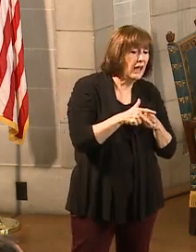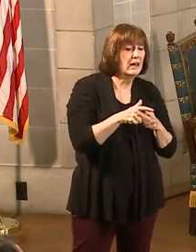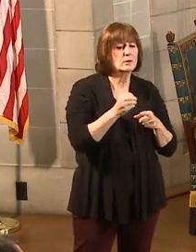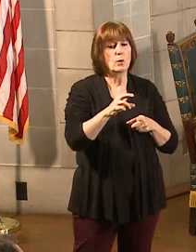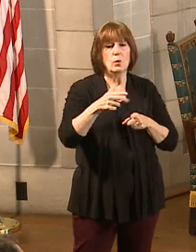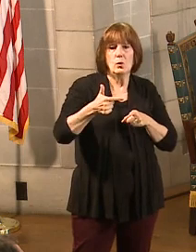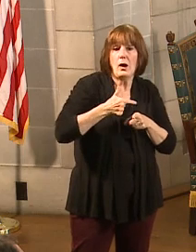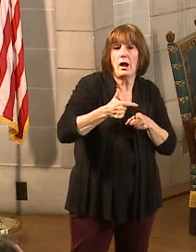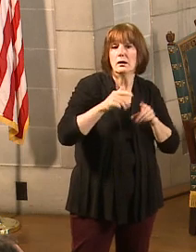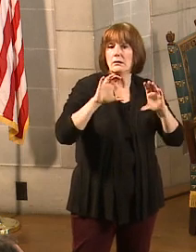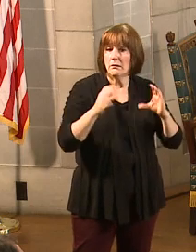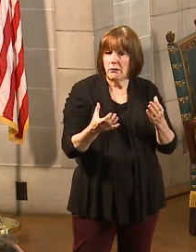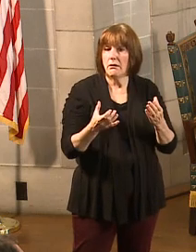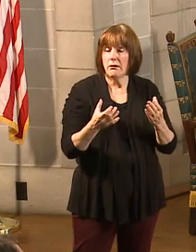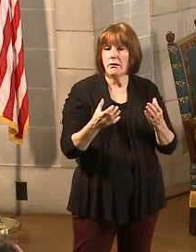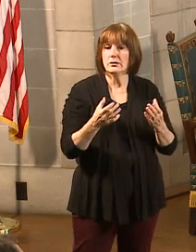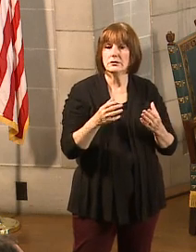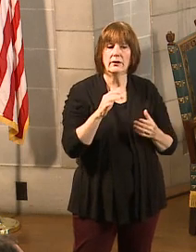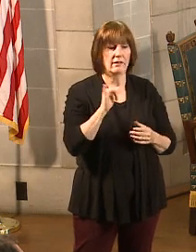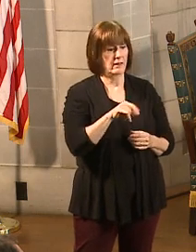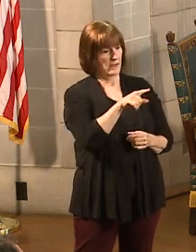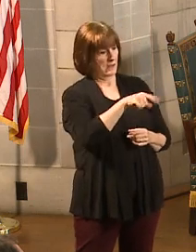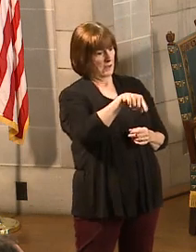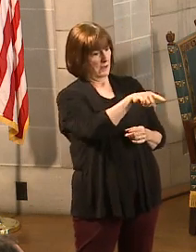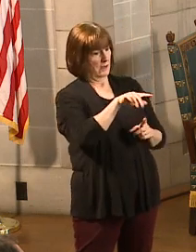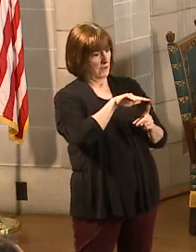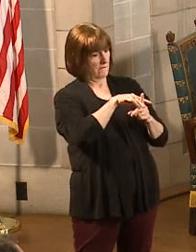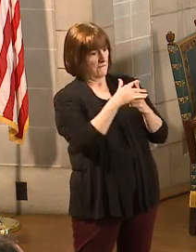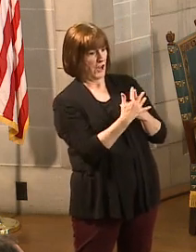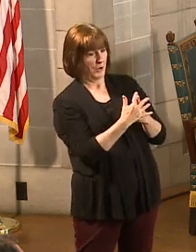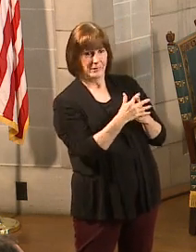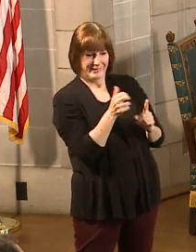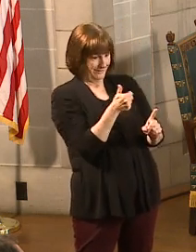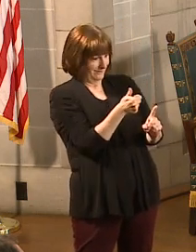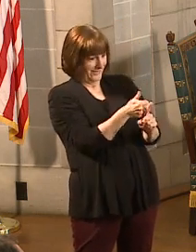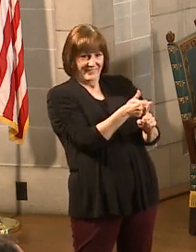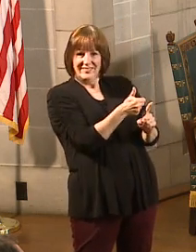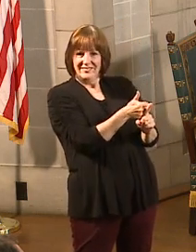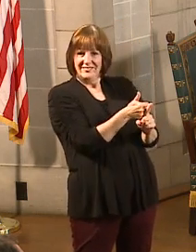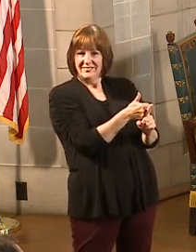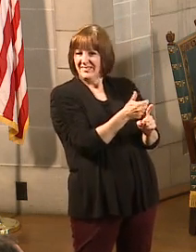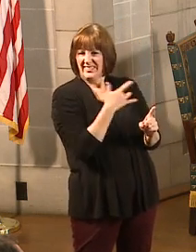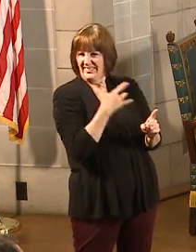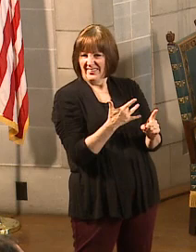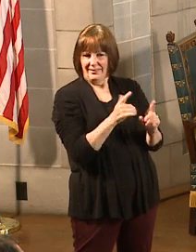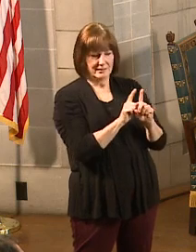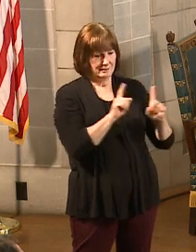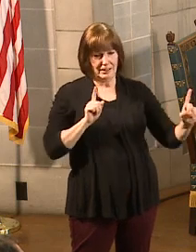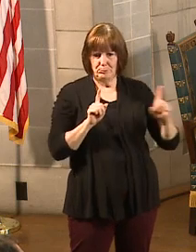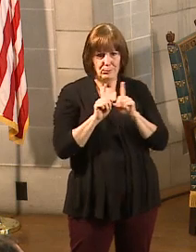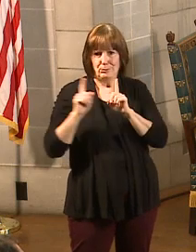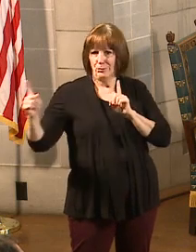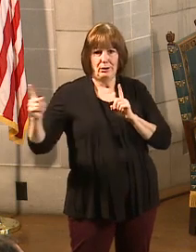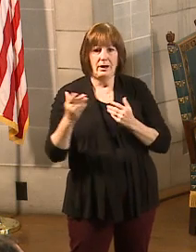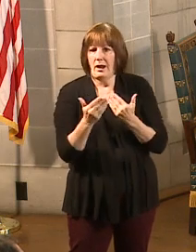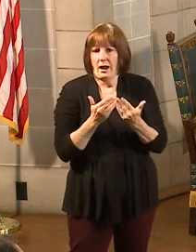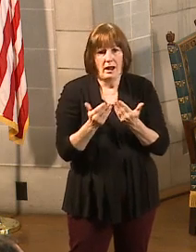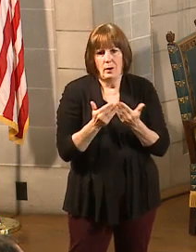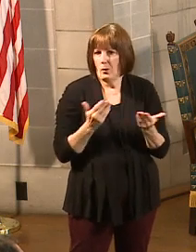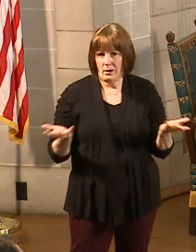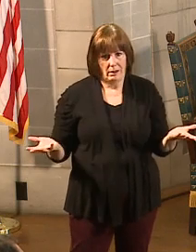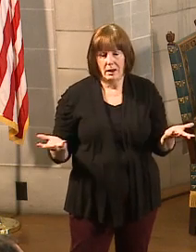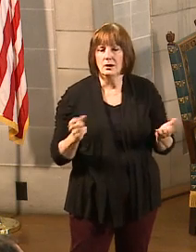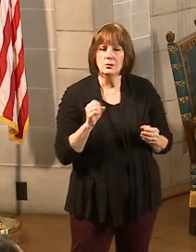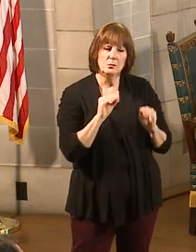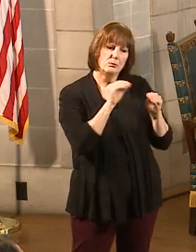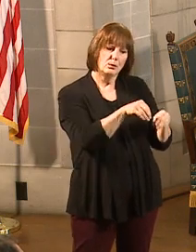welding class, the environment in and of itself separates students out and isolates them a bit